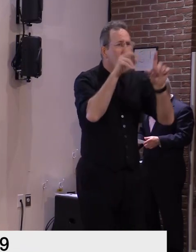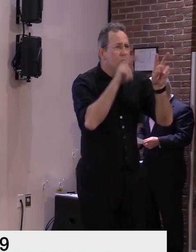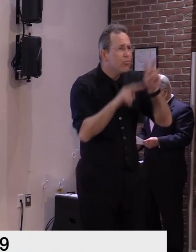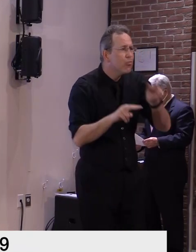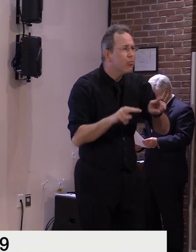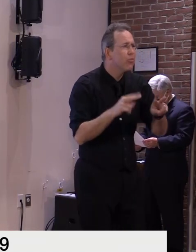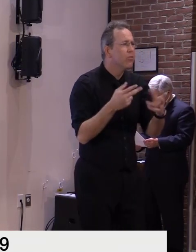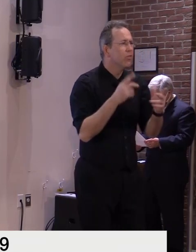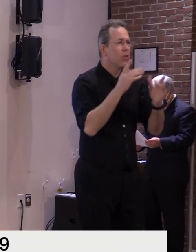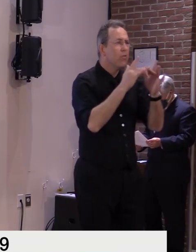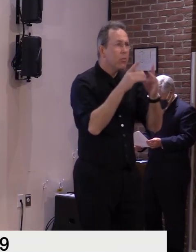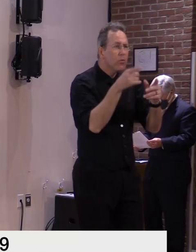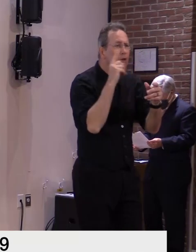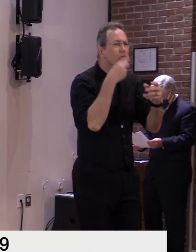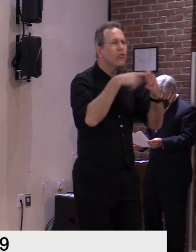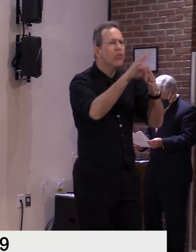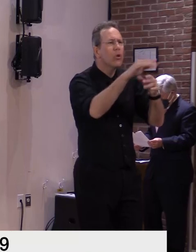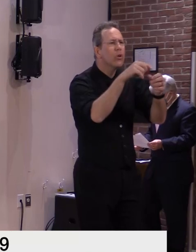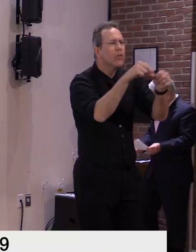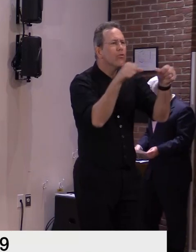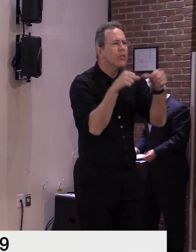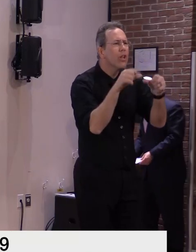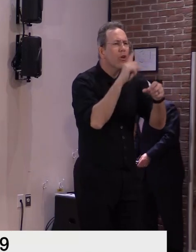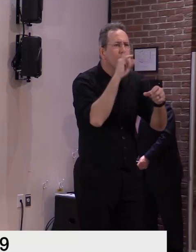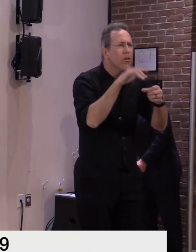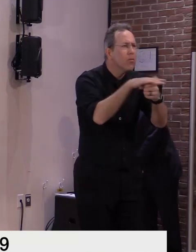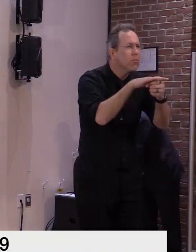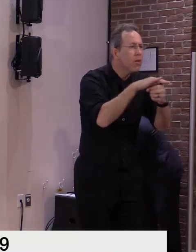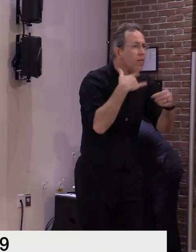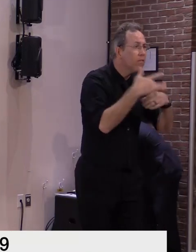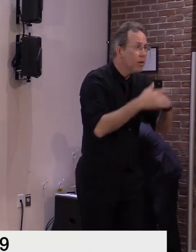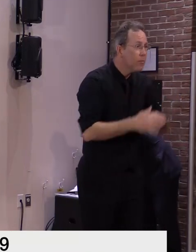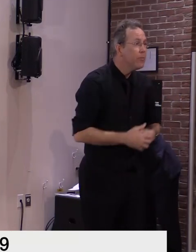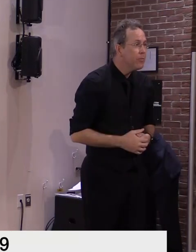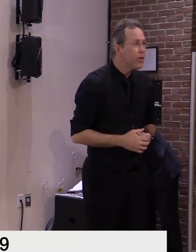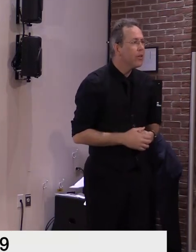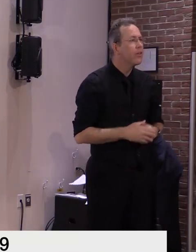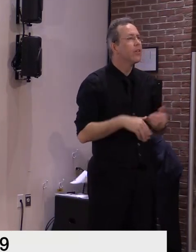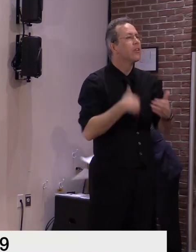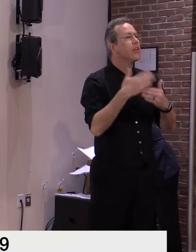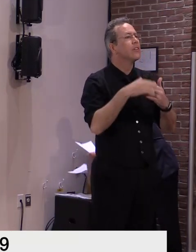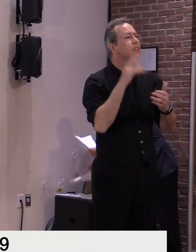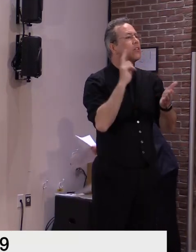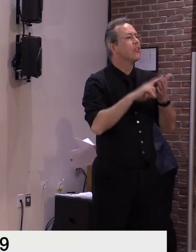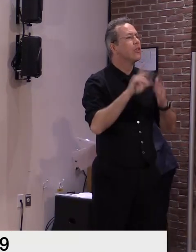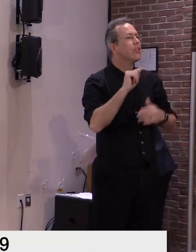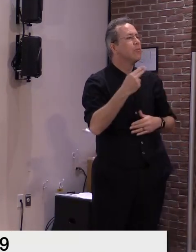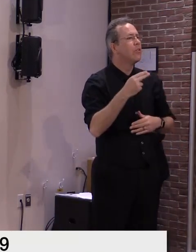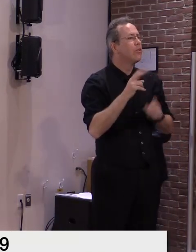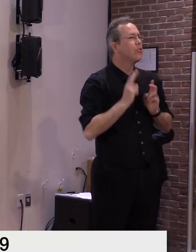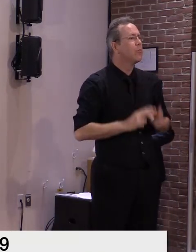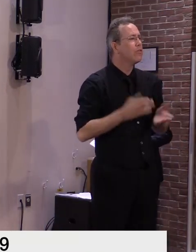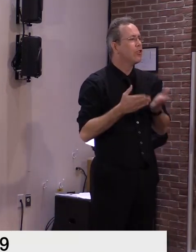specific region. I'll now turn the podium over to Secretary Smith for his update.